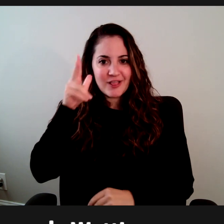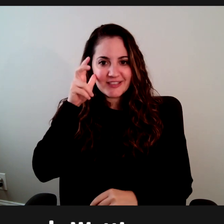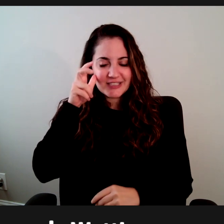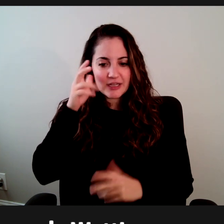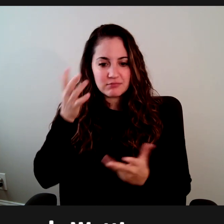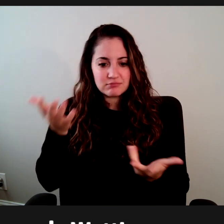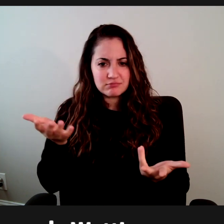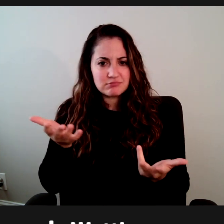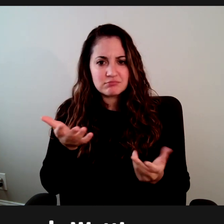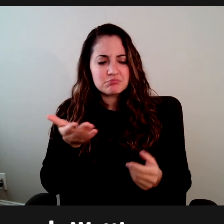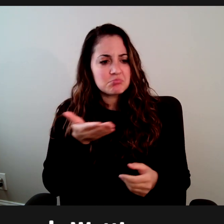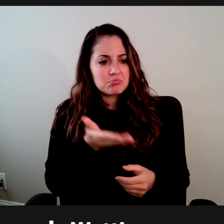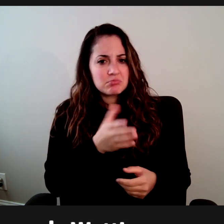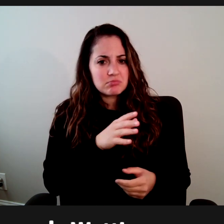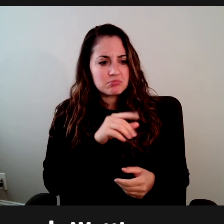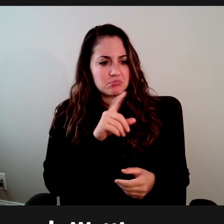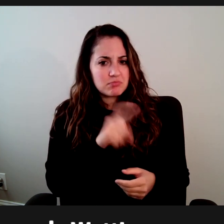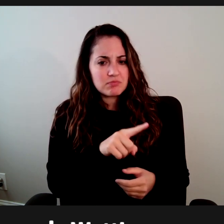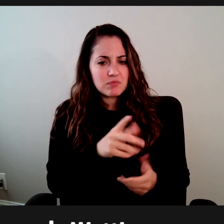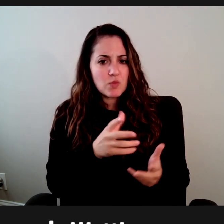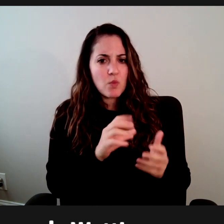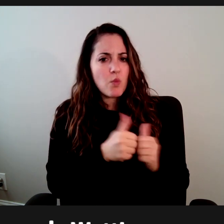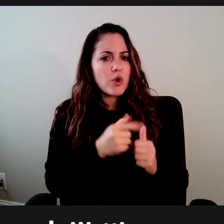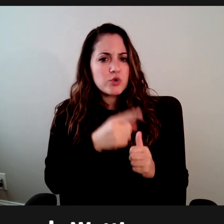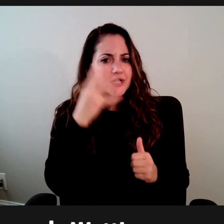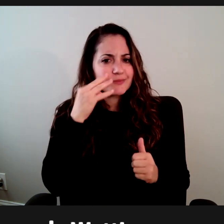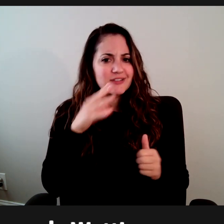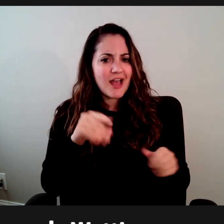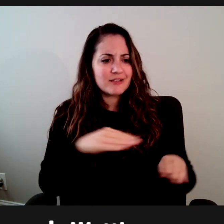listening. Mm-hmm. What are some of the things you've?